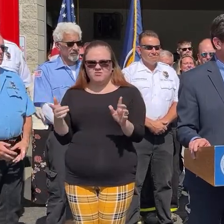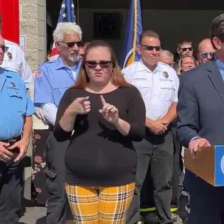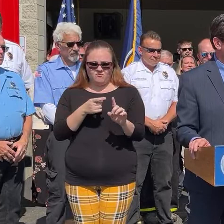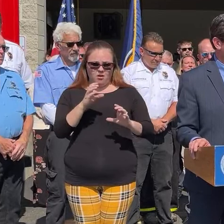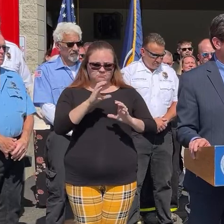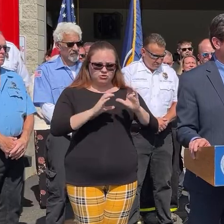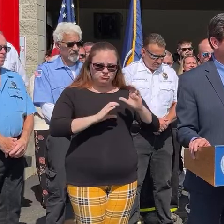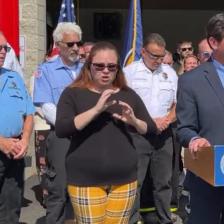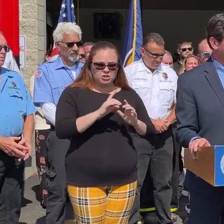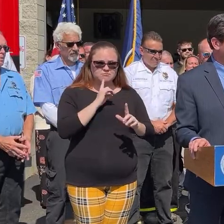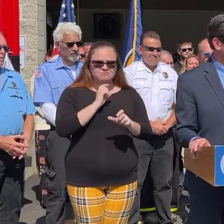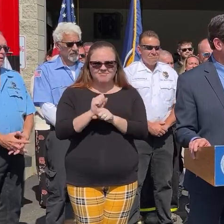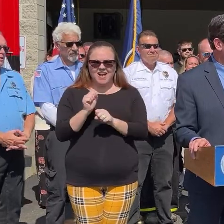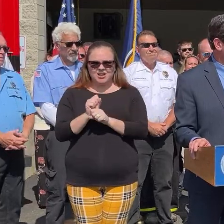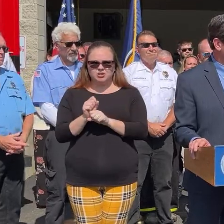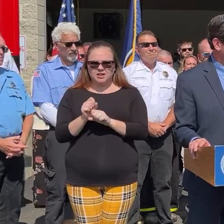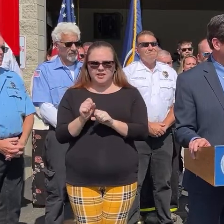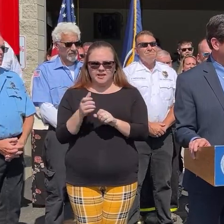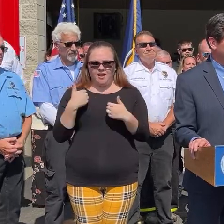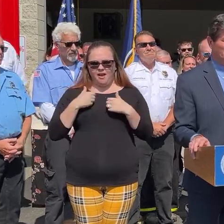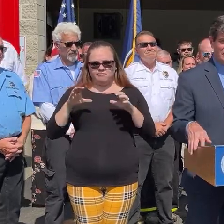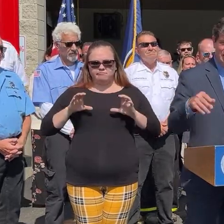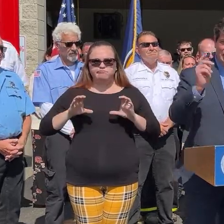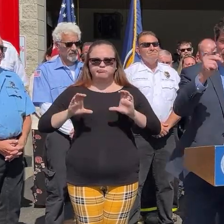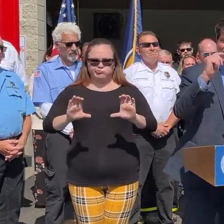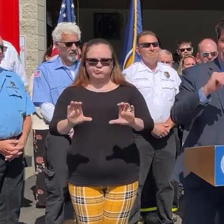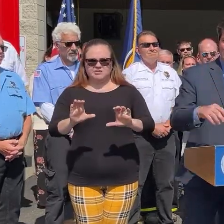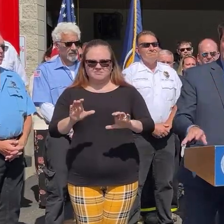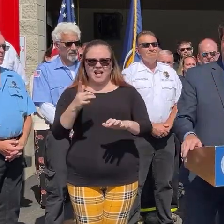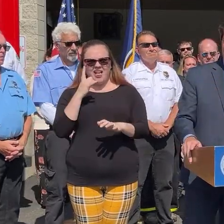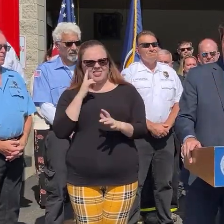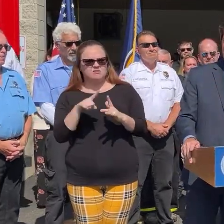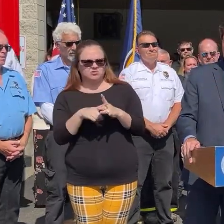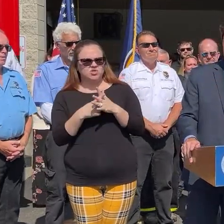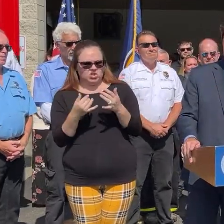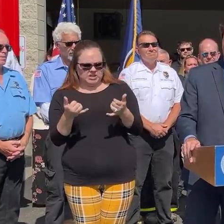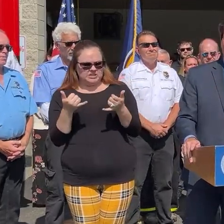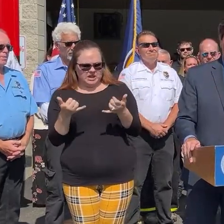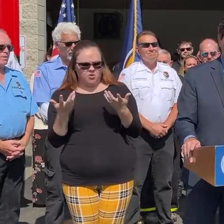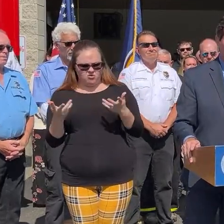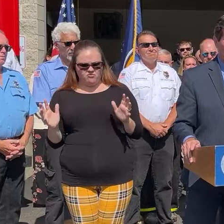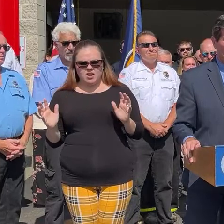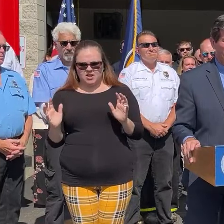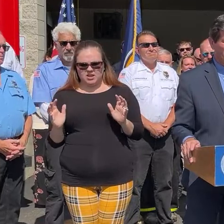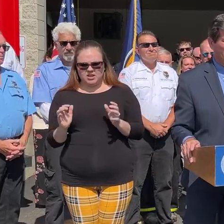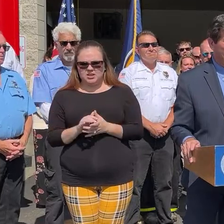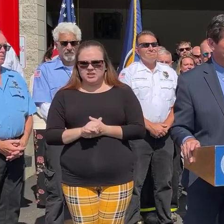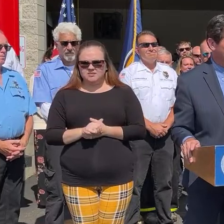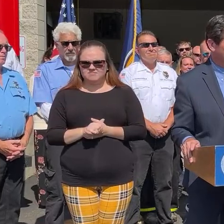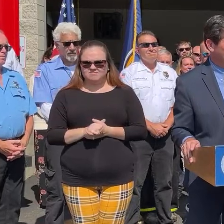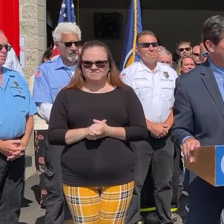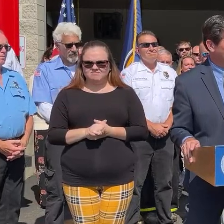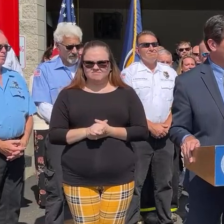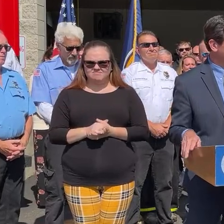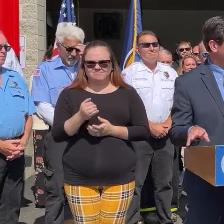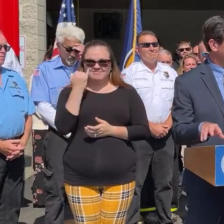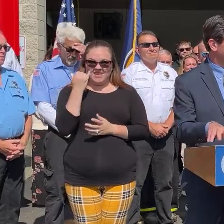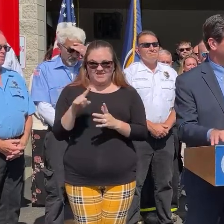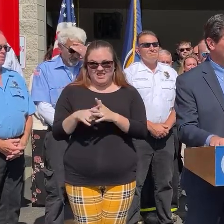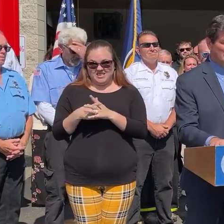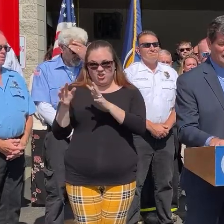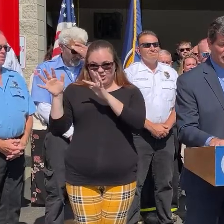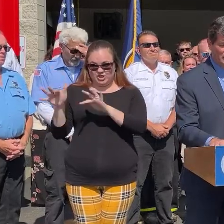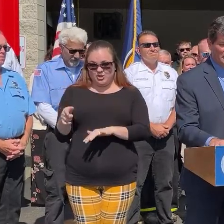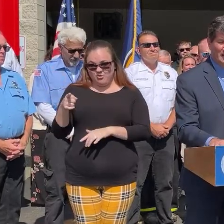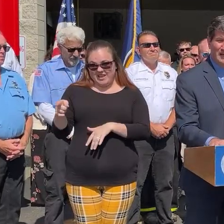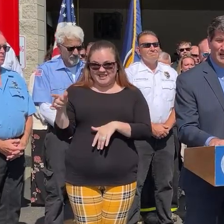the truck to actually putting the plows on. I think that's actually starting right now at our Concord district, just in case they start getting snow in the hills